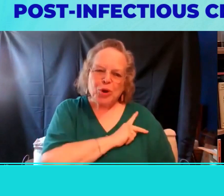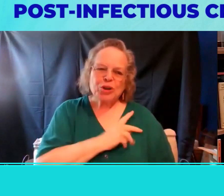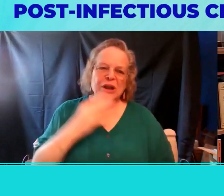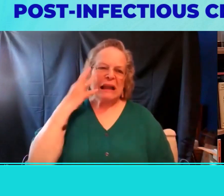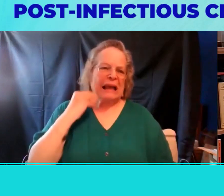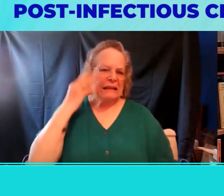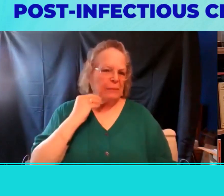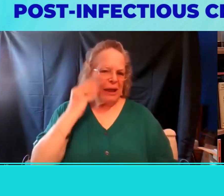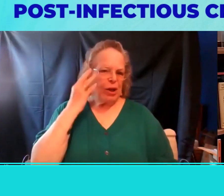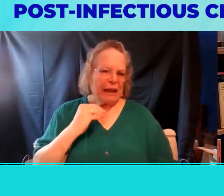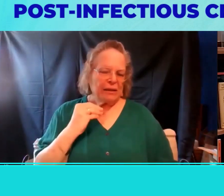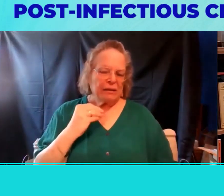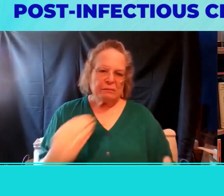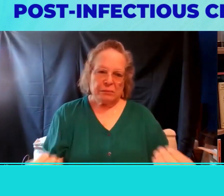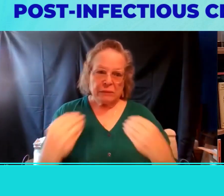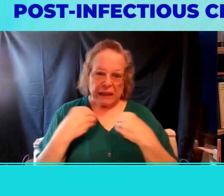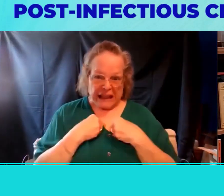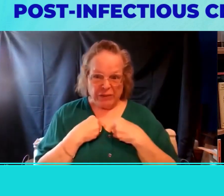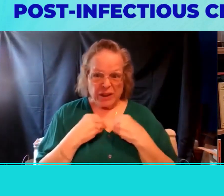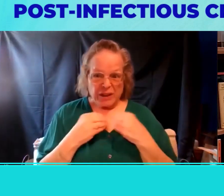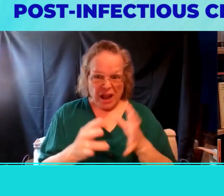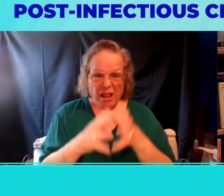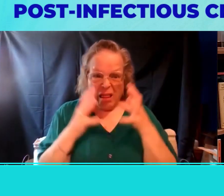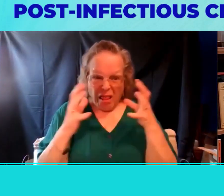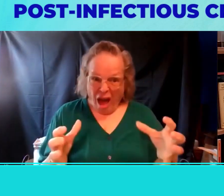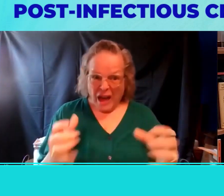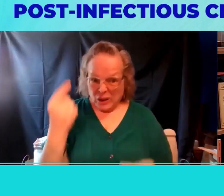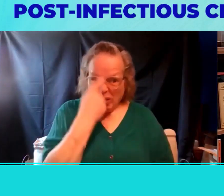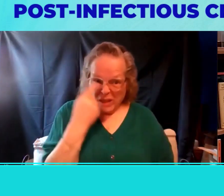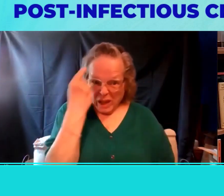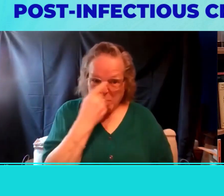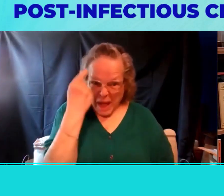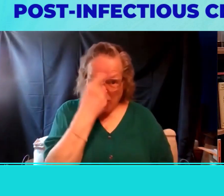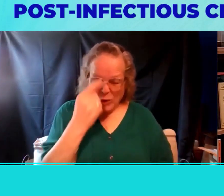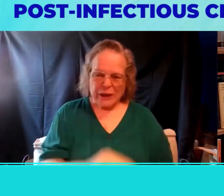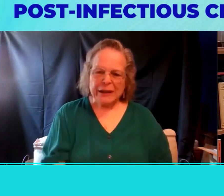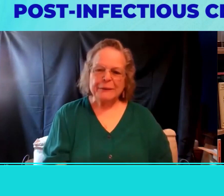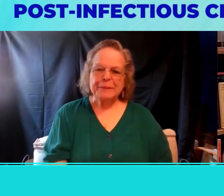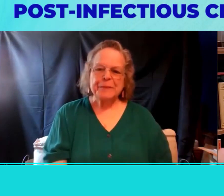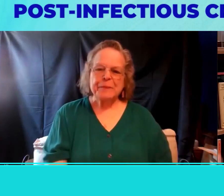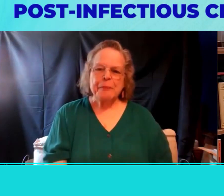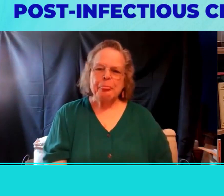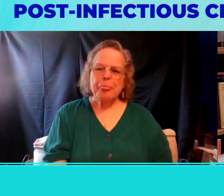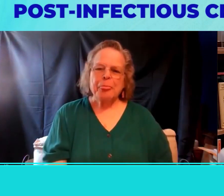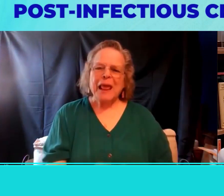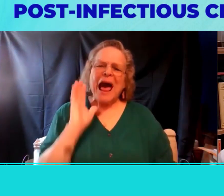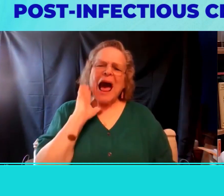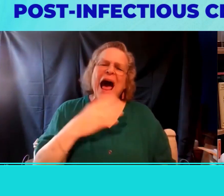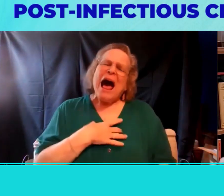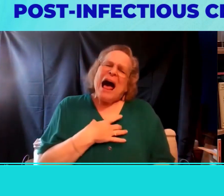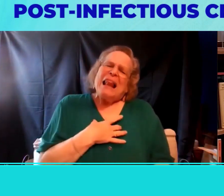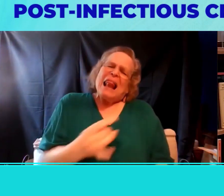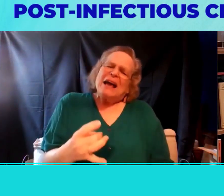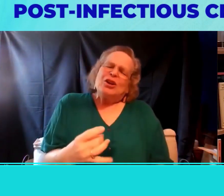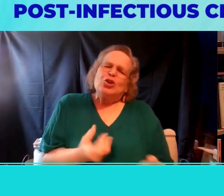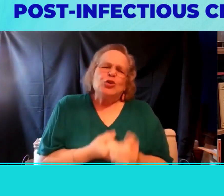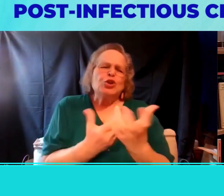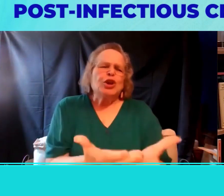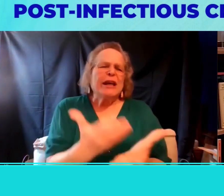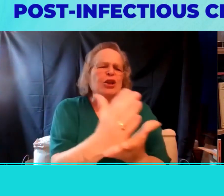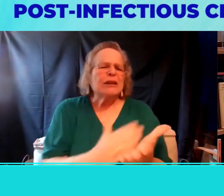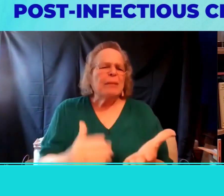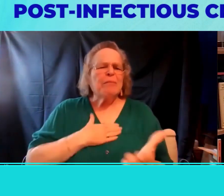I remember sobbing as my limp legs had to be dragged out of the car into the ER. Yet every single time I went to the ER, the